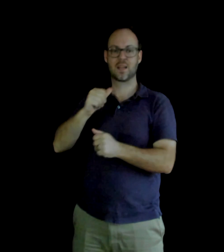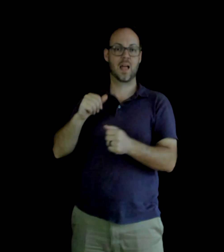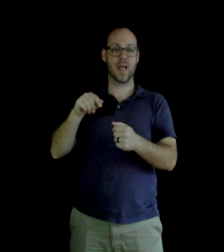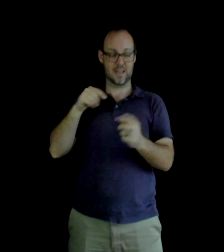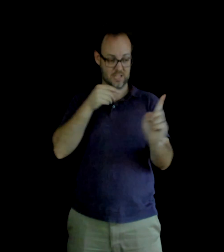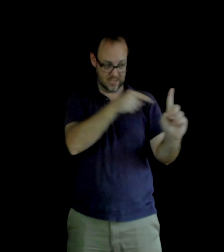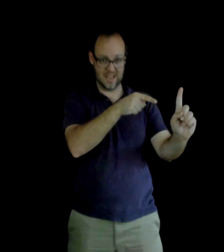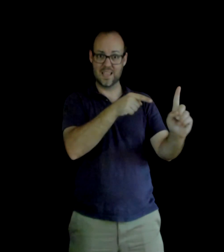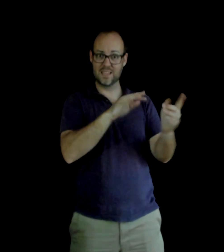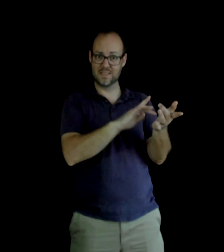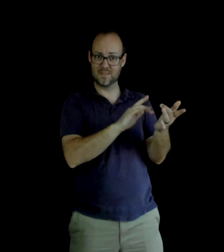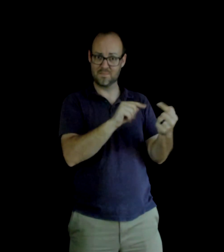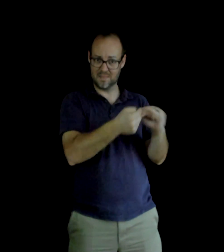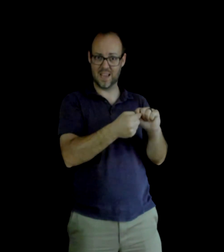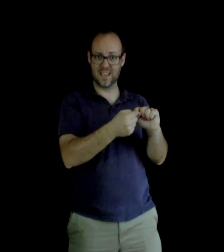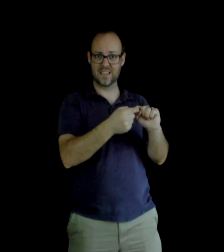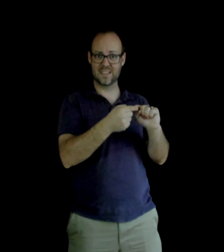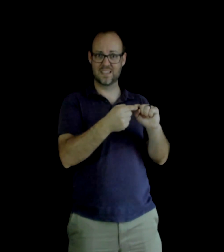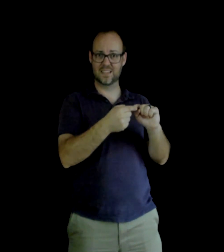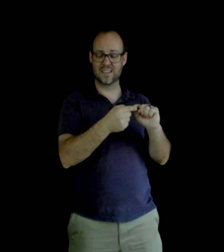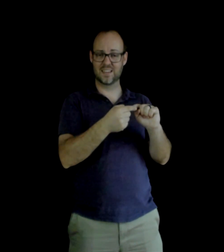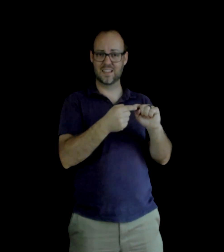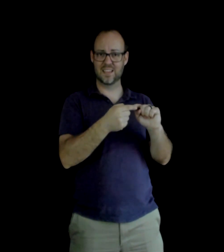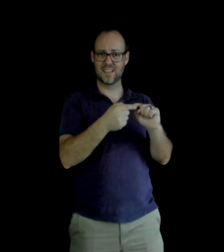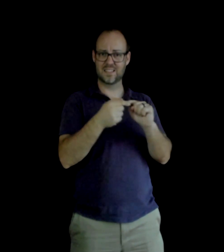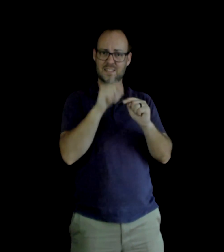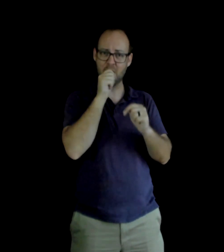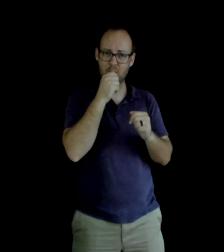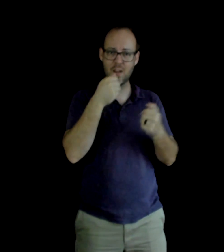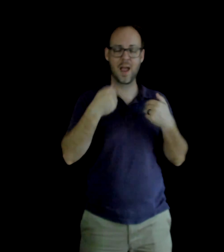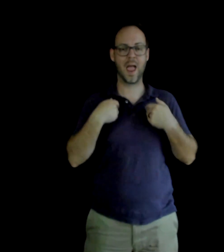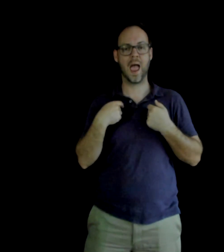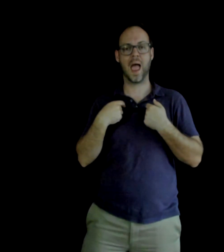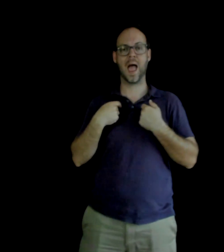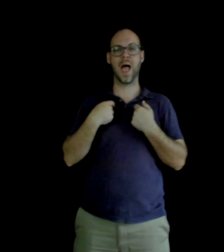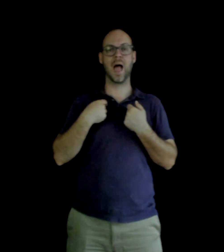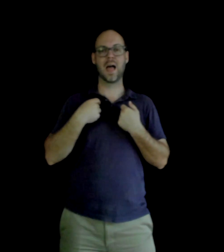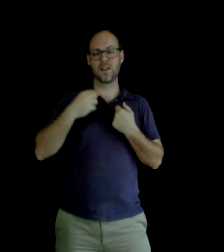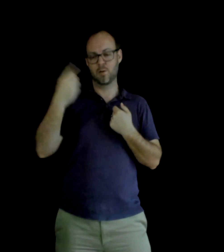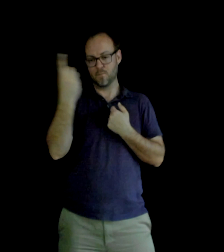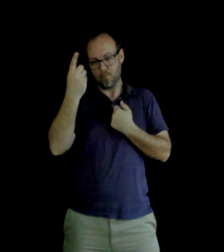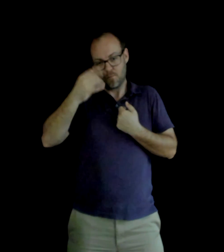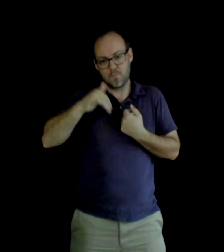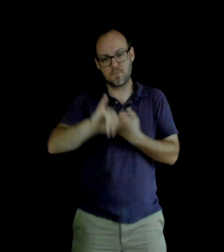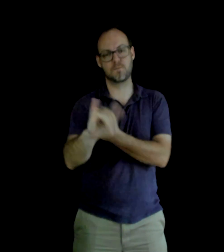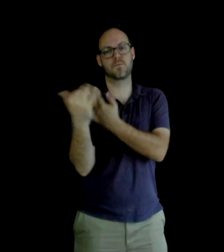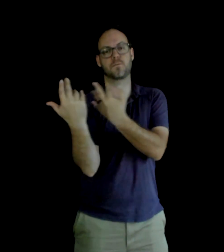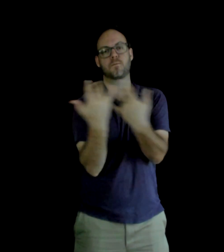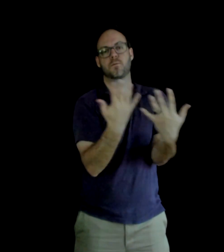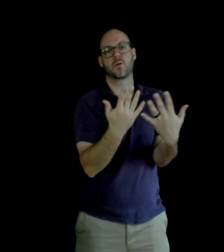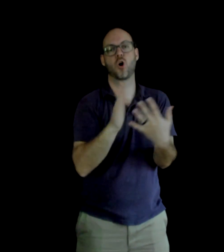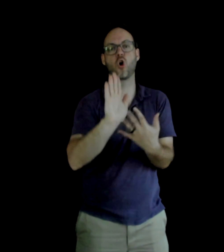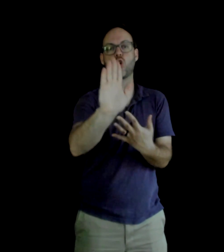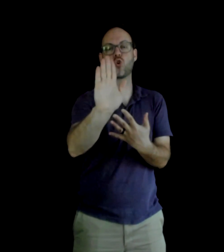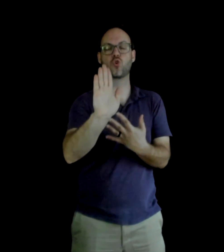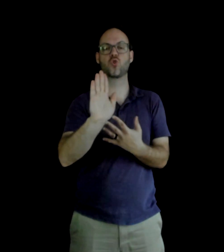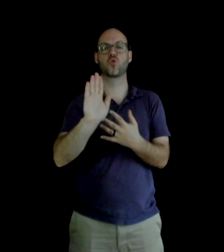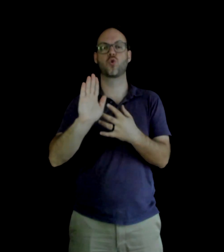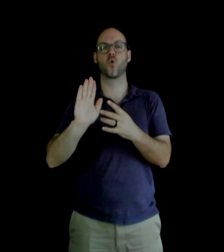his pain and suffering had eternal weight to it. Your sin and your guilt and your eternal punishment